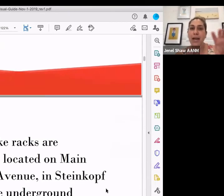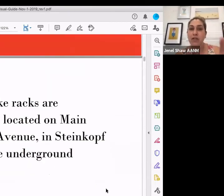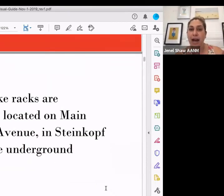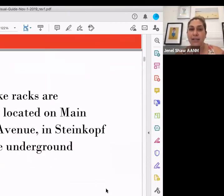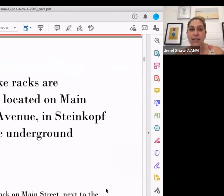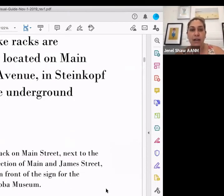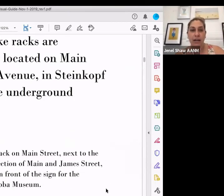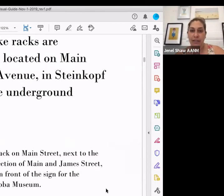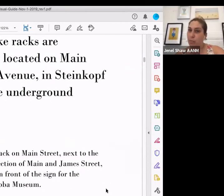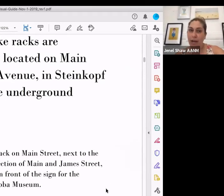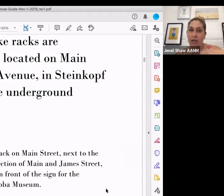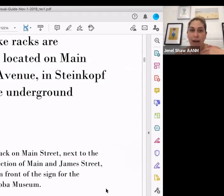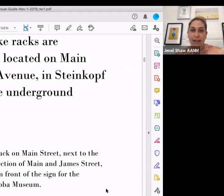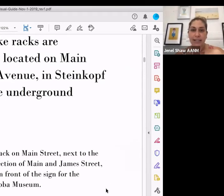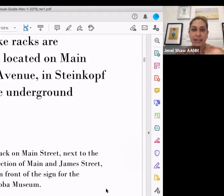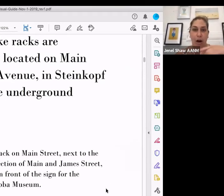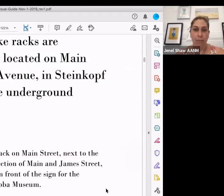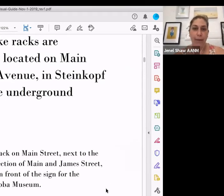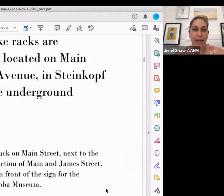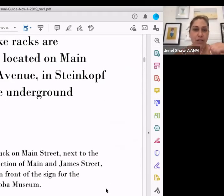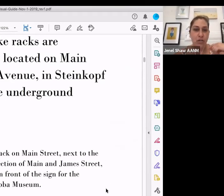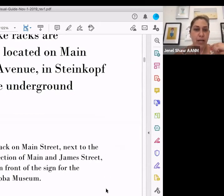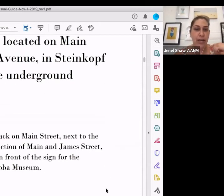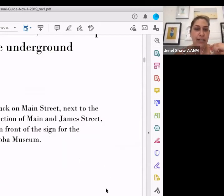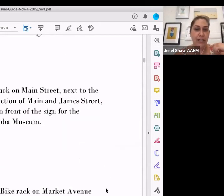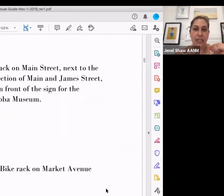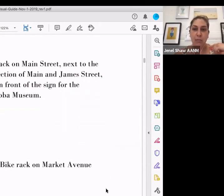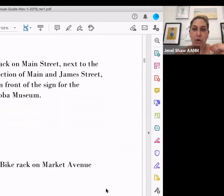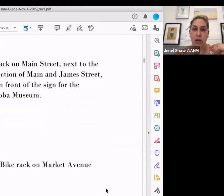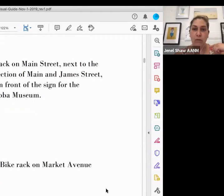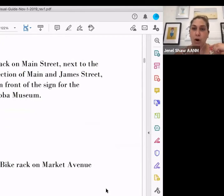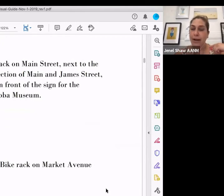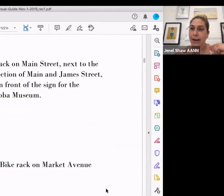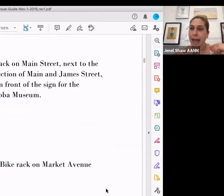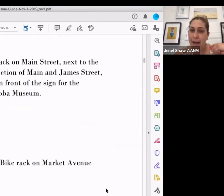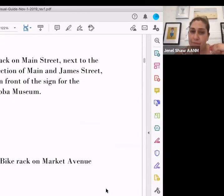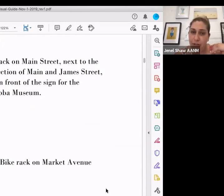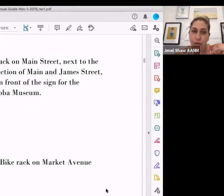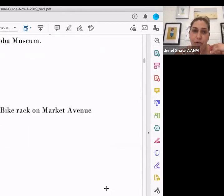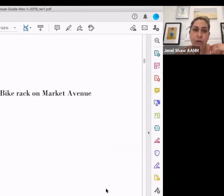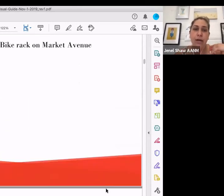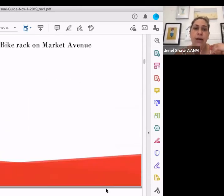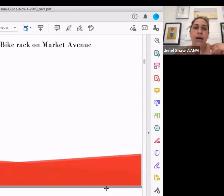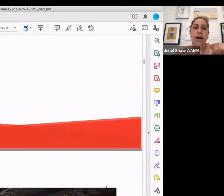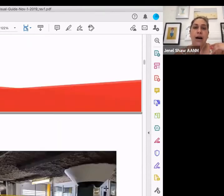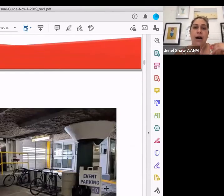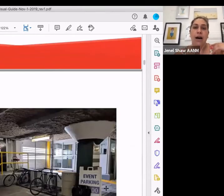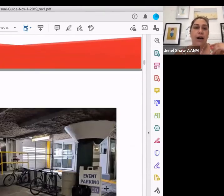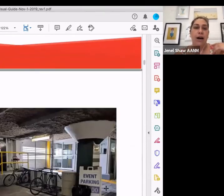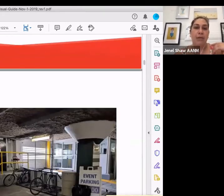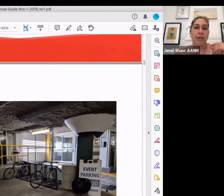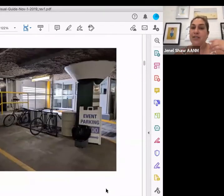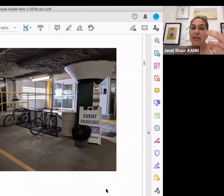So they have bike racks. There's bike racks here on Main Street. There's some more on Market Avenue. Here's some